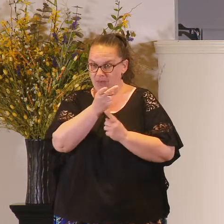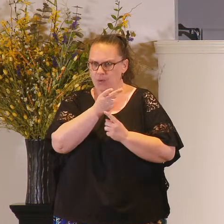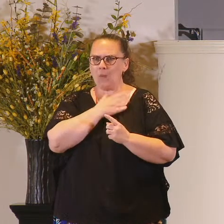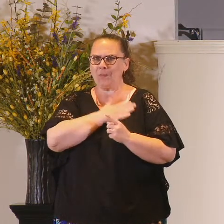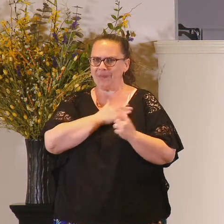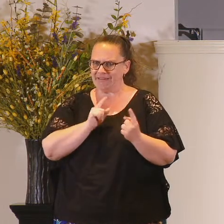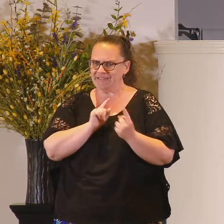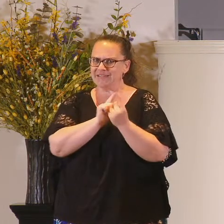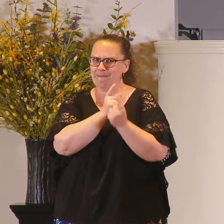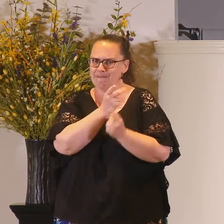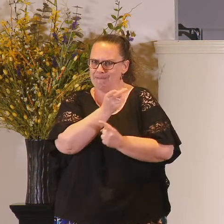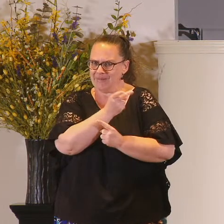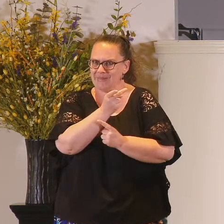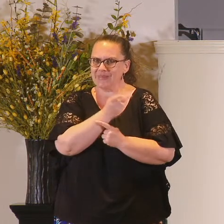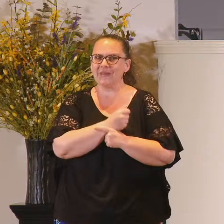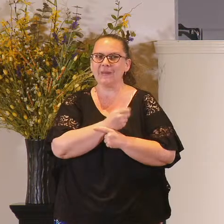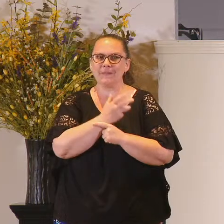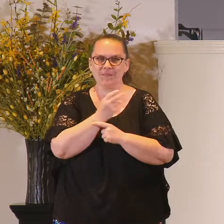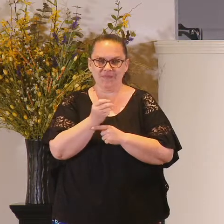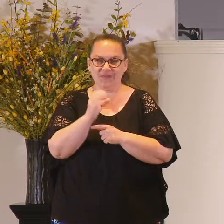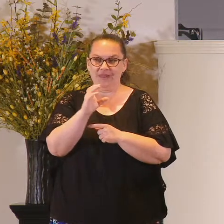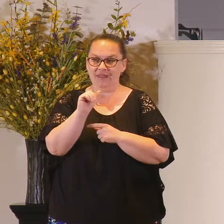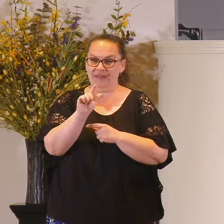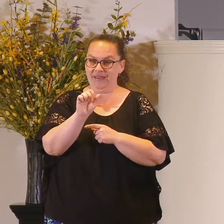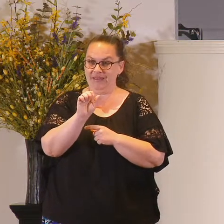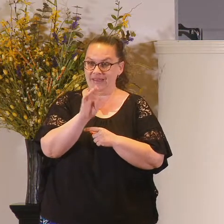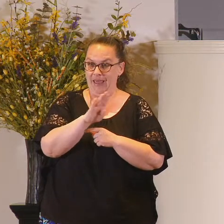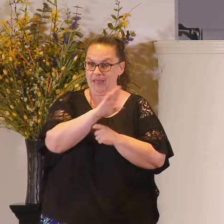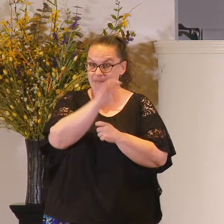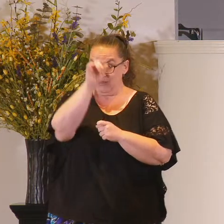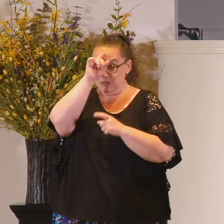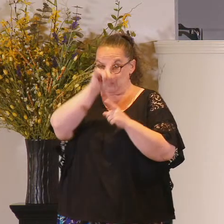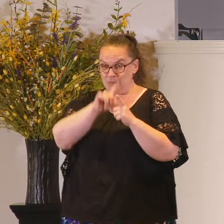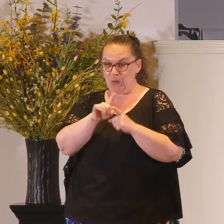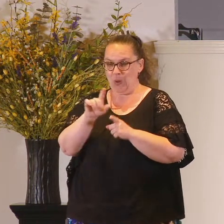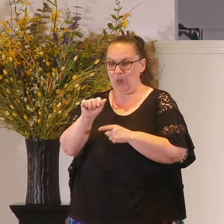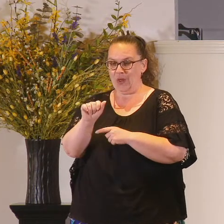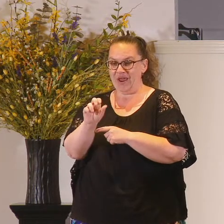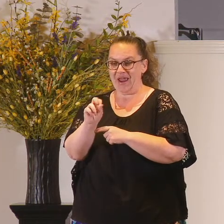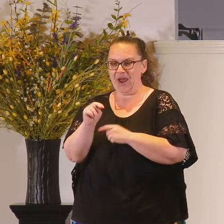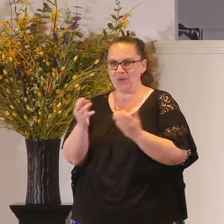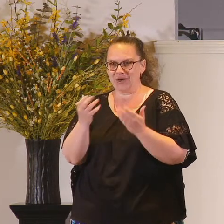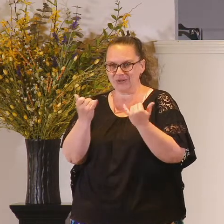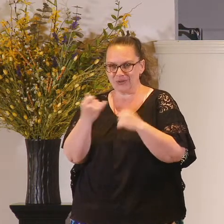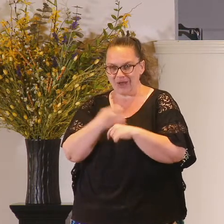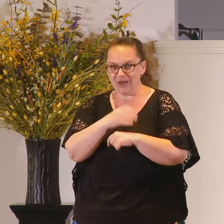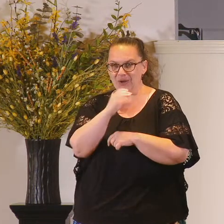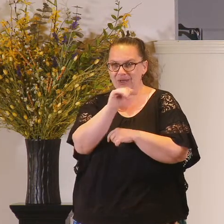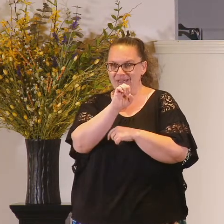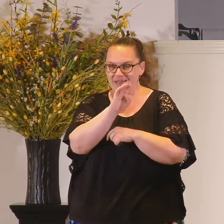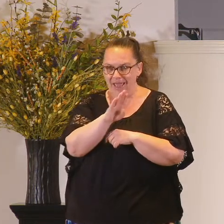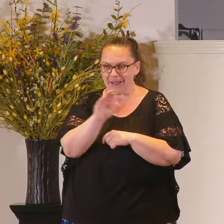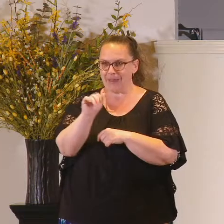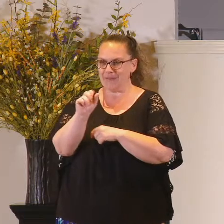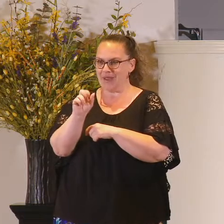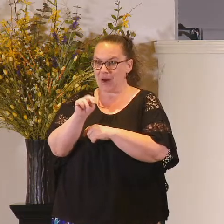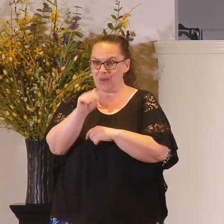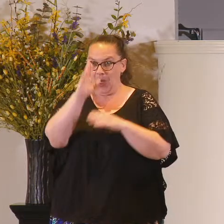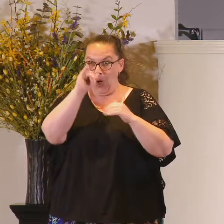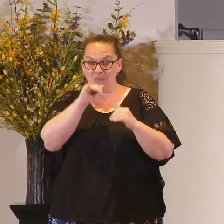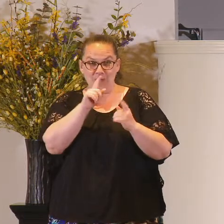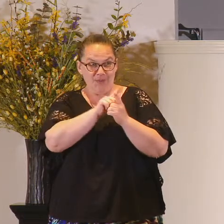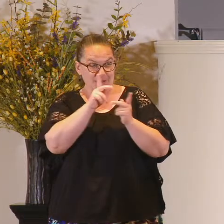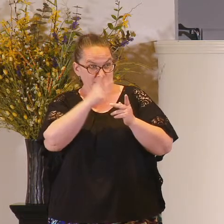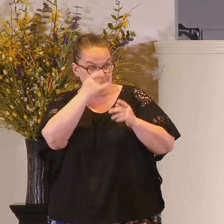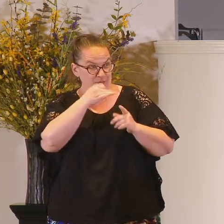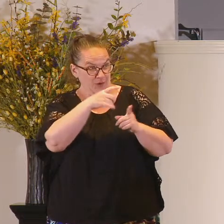do. And Caleb's brother Aaron is with us today, so we have Caleb and Aaron. And I hope you met the folks in front of